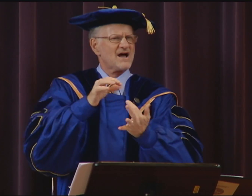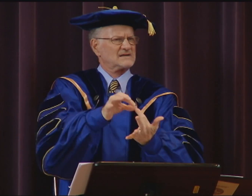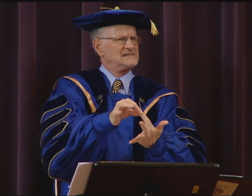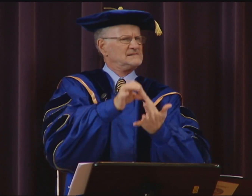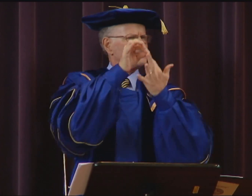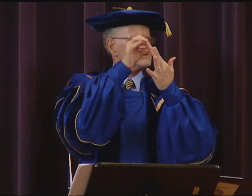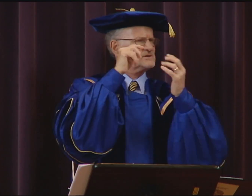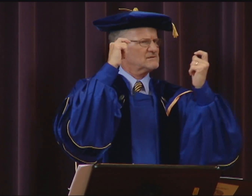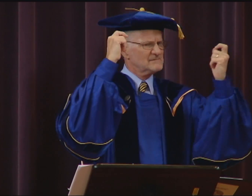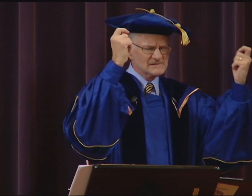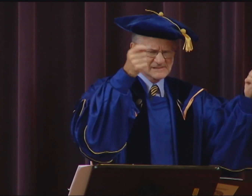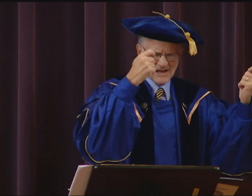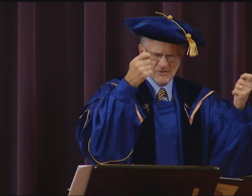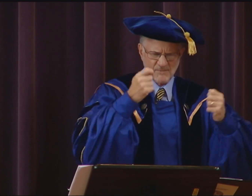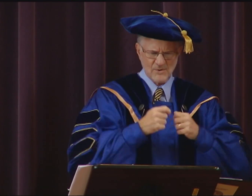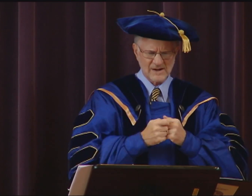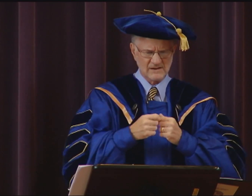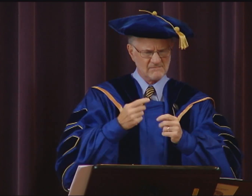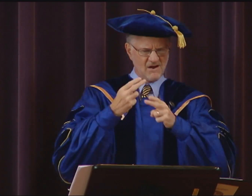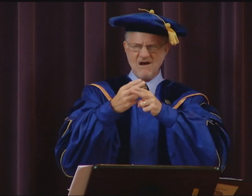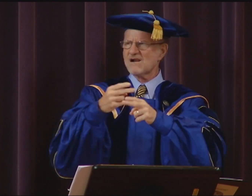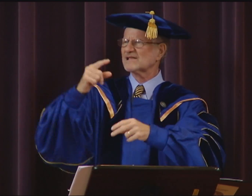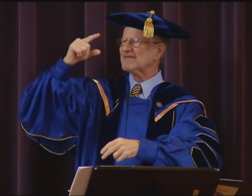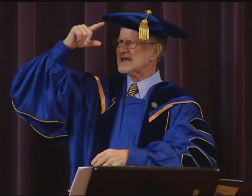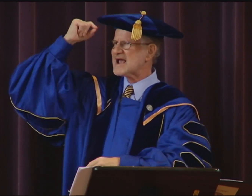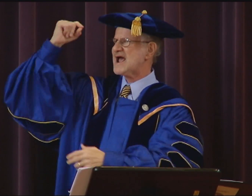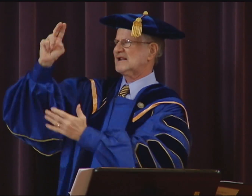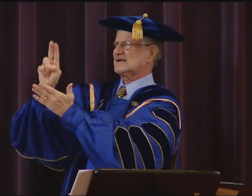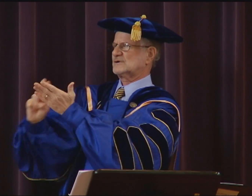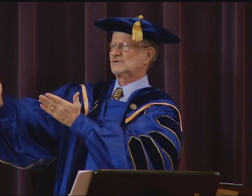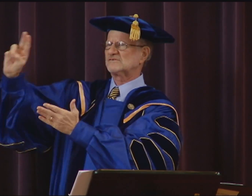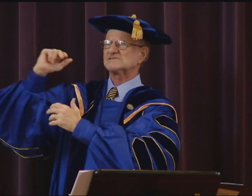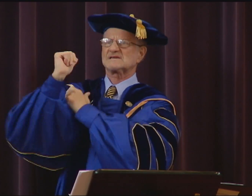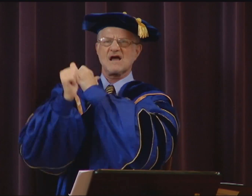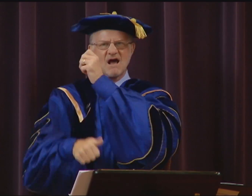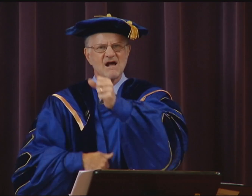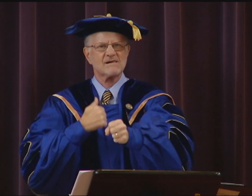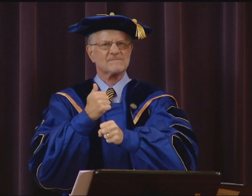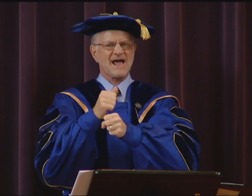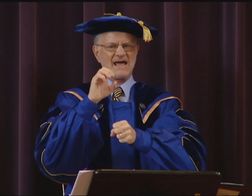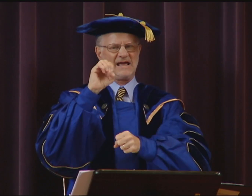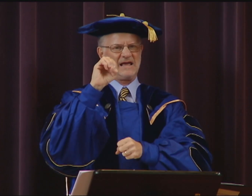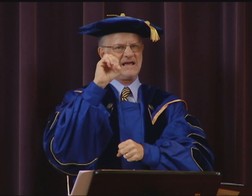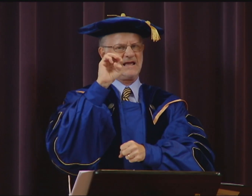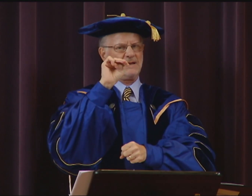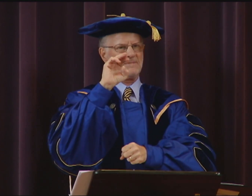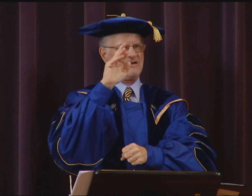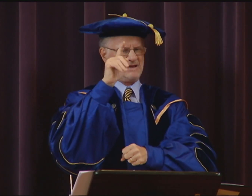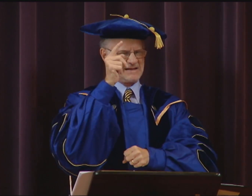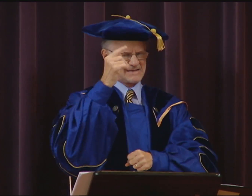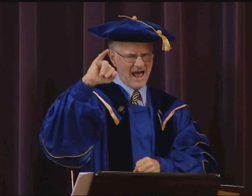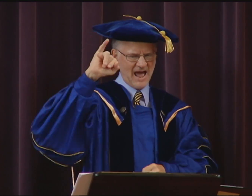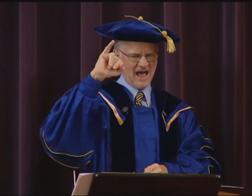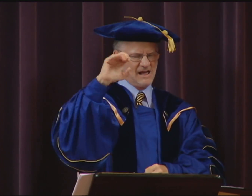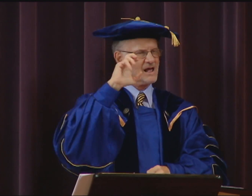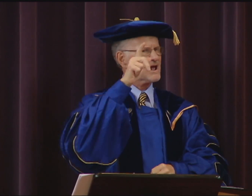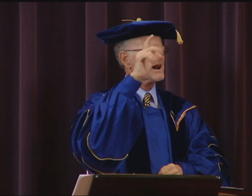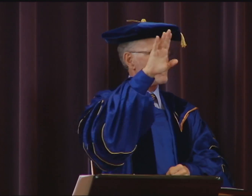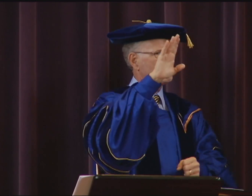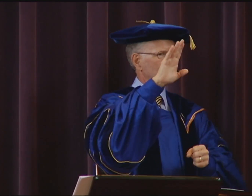For the 9th year in a row, we're having this special ceremony called the Gallaudet University Alumni